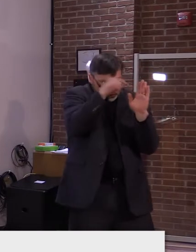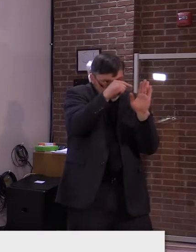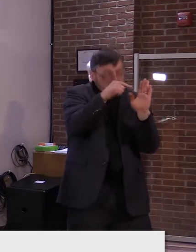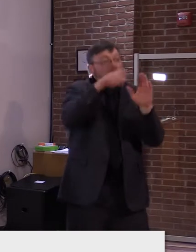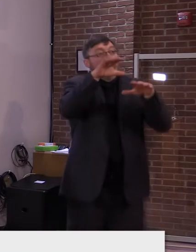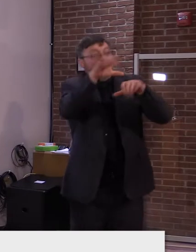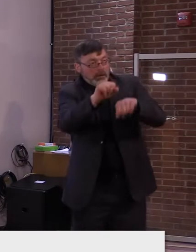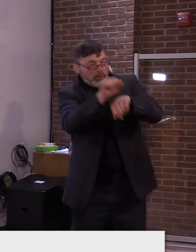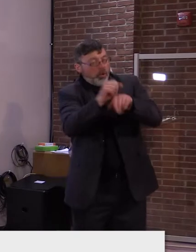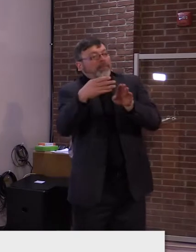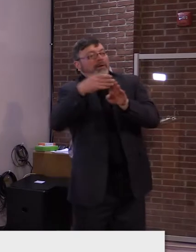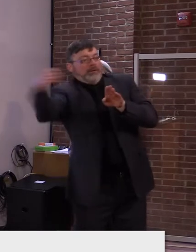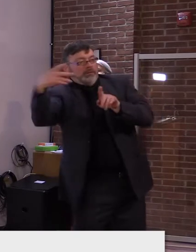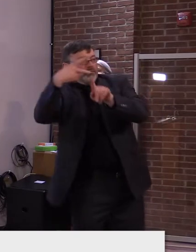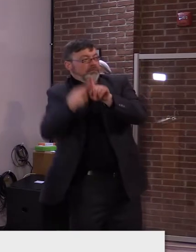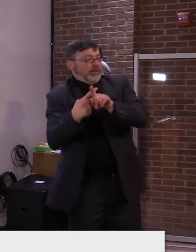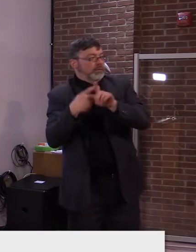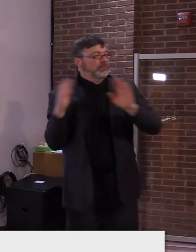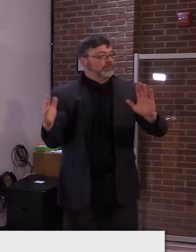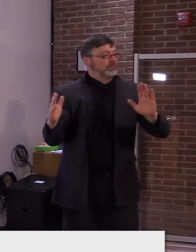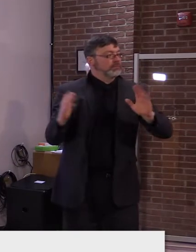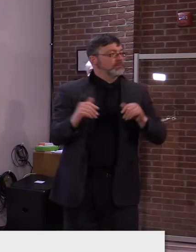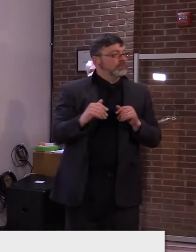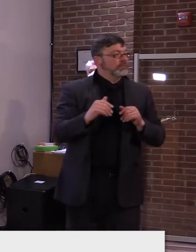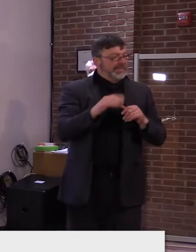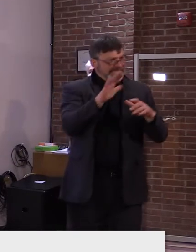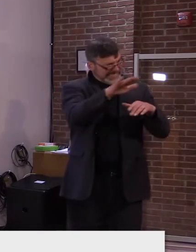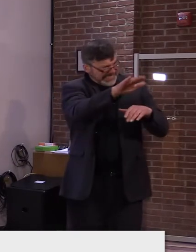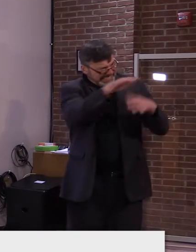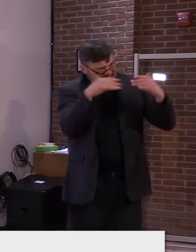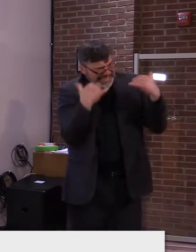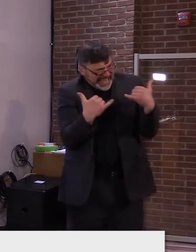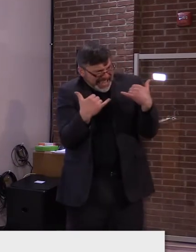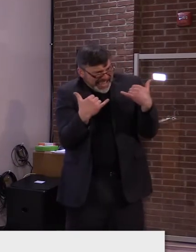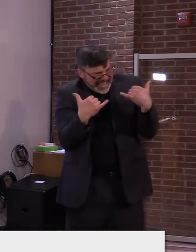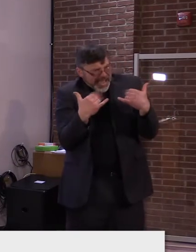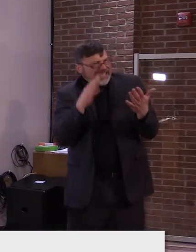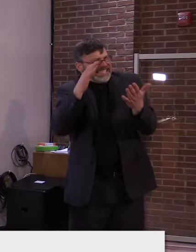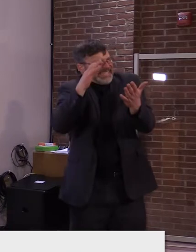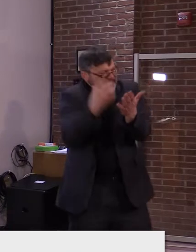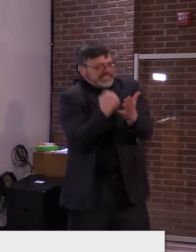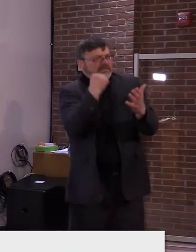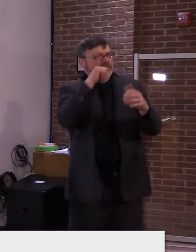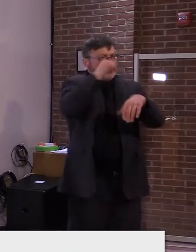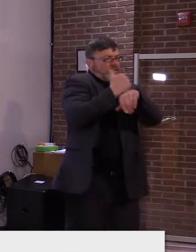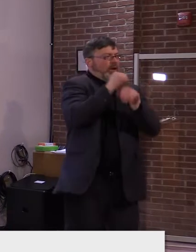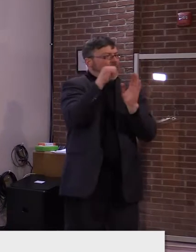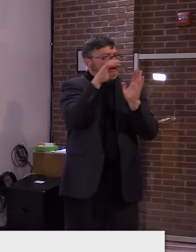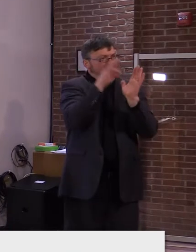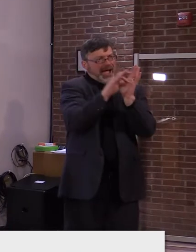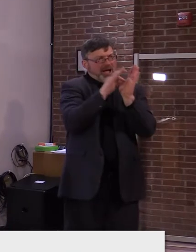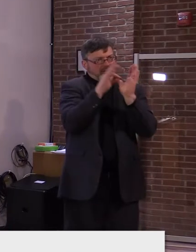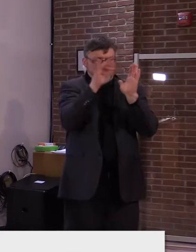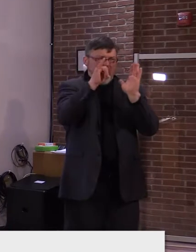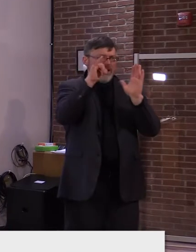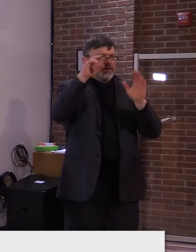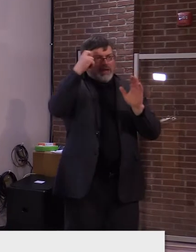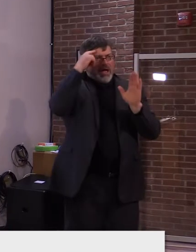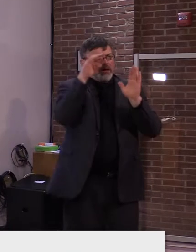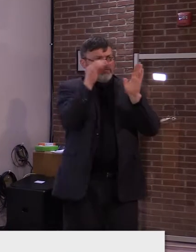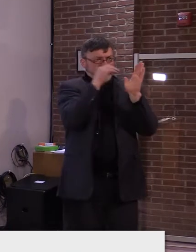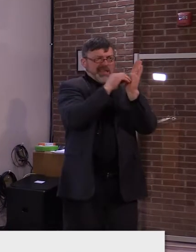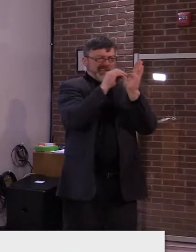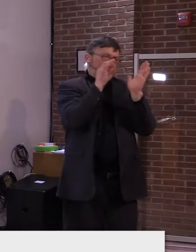to get vaccinated. As you can see on the chart here, we have a very accelerated